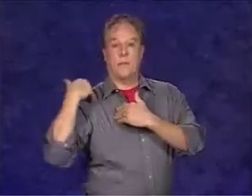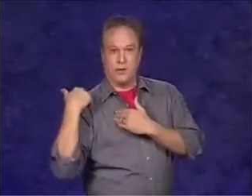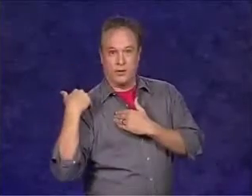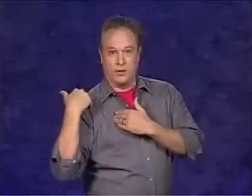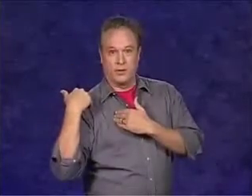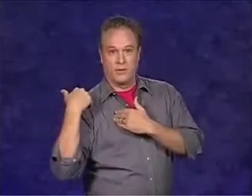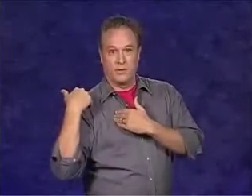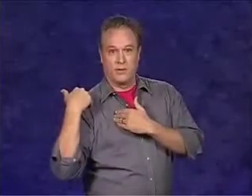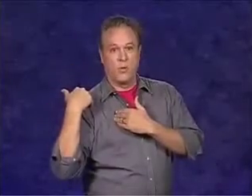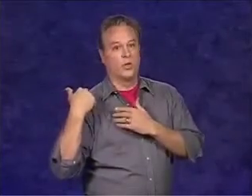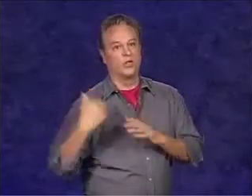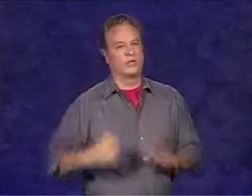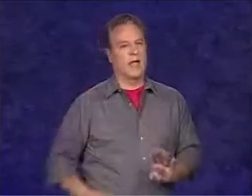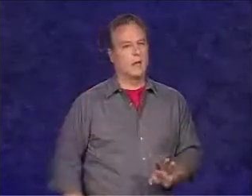without initials.